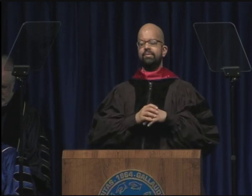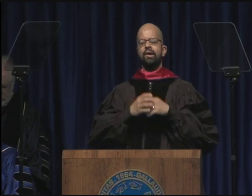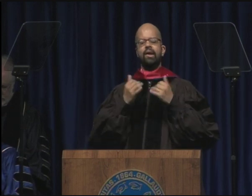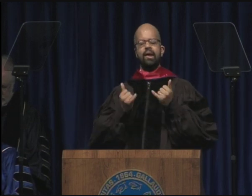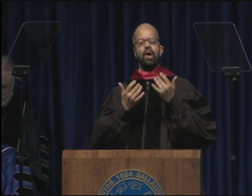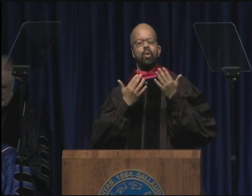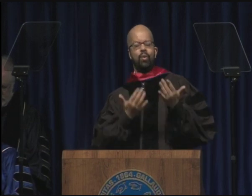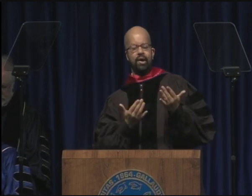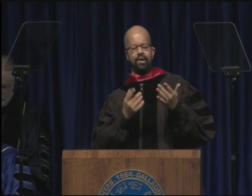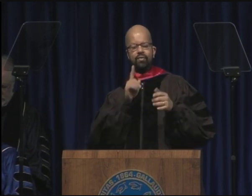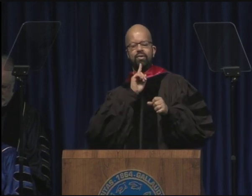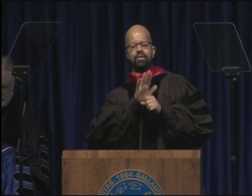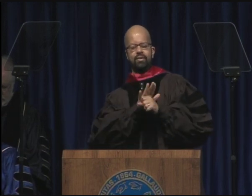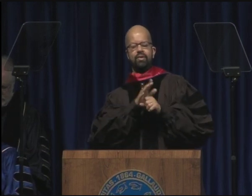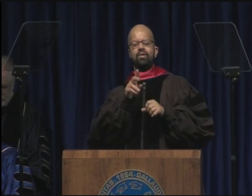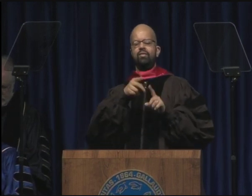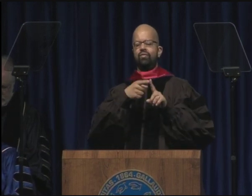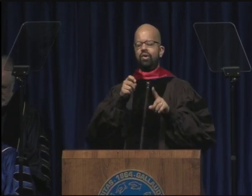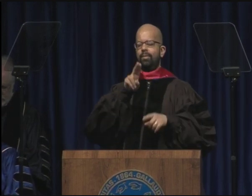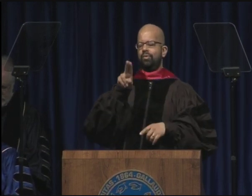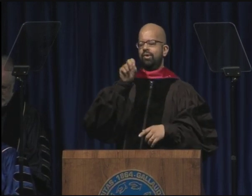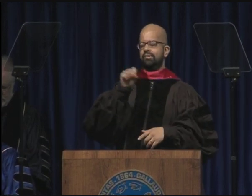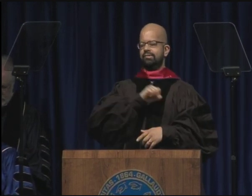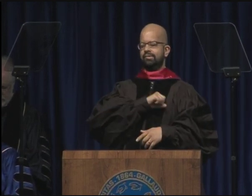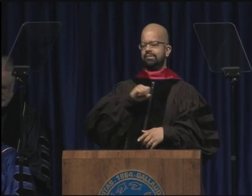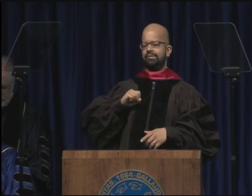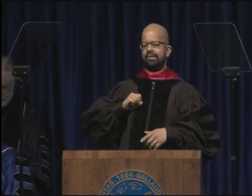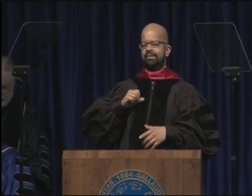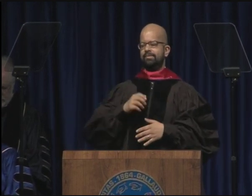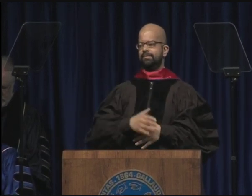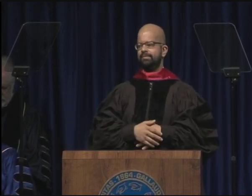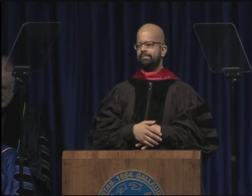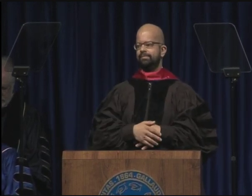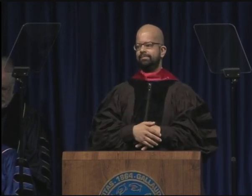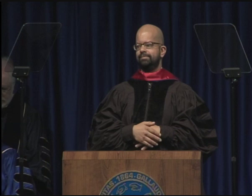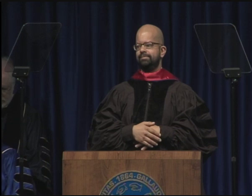and is currently awaiting U.S. Senate confirmation.